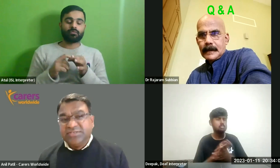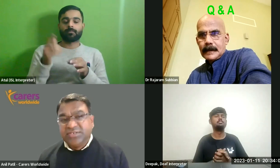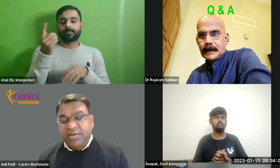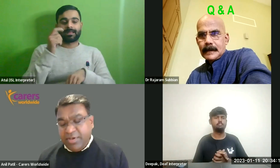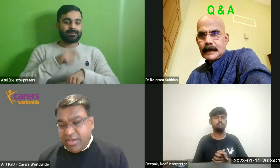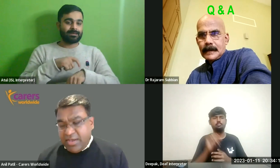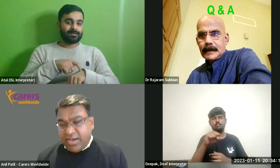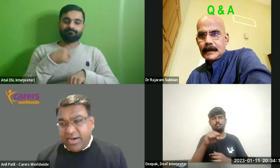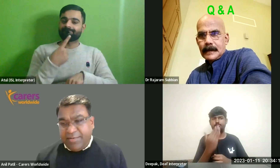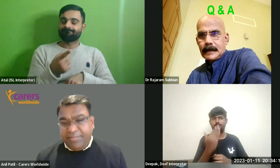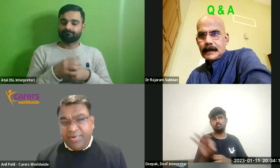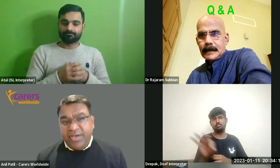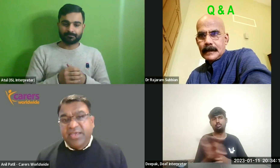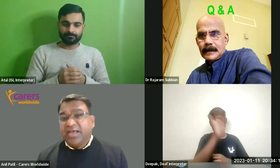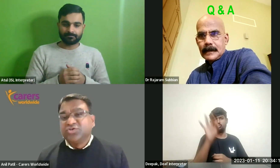moment, it is